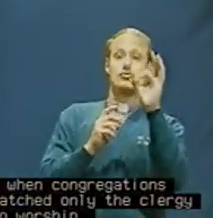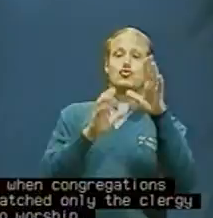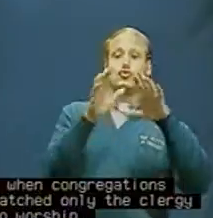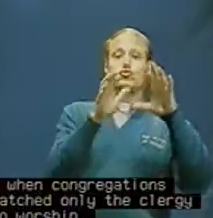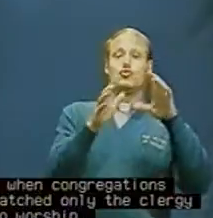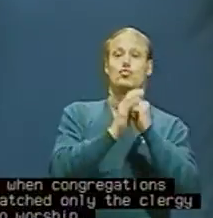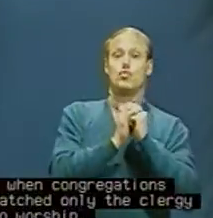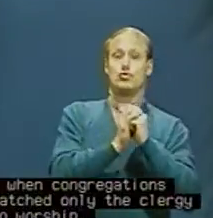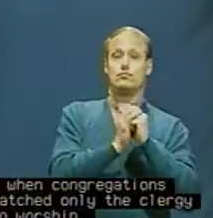worship.